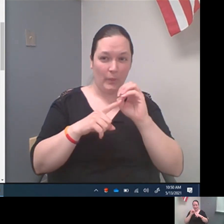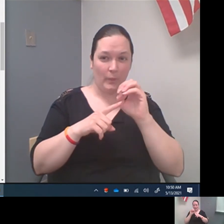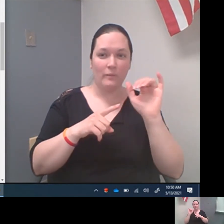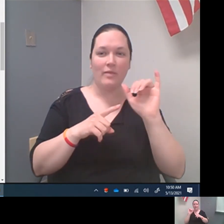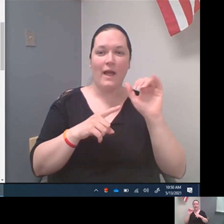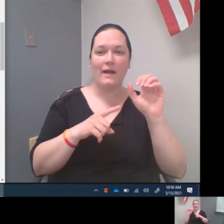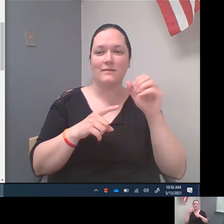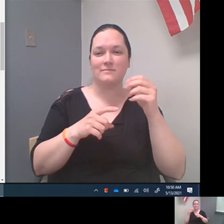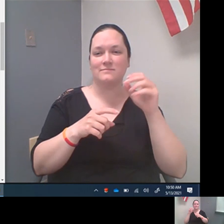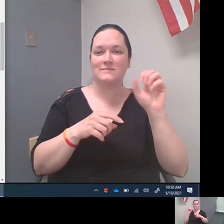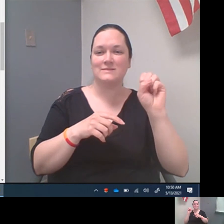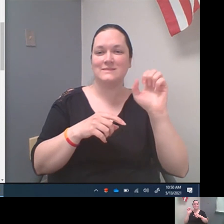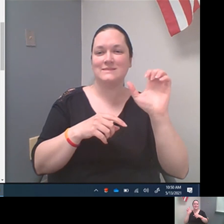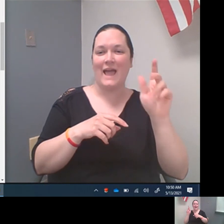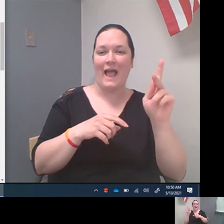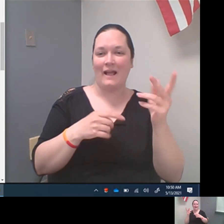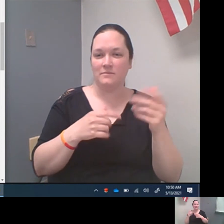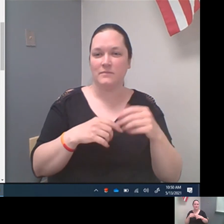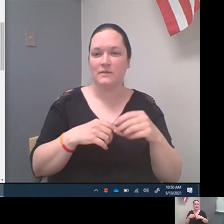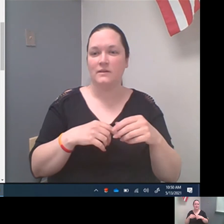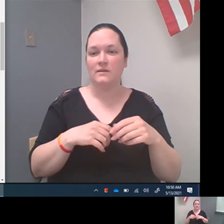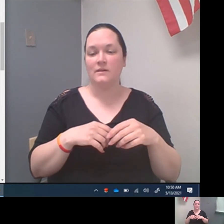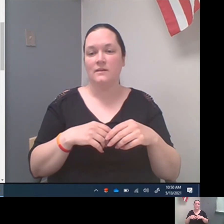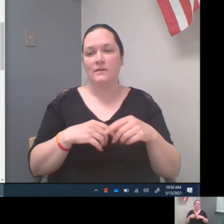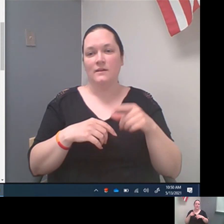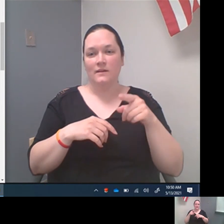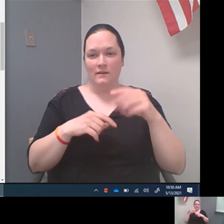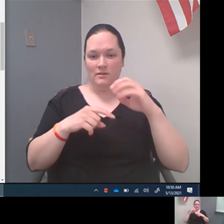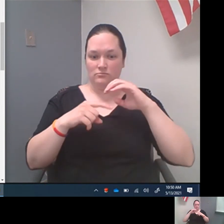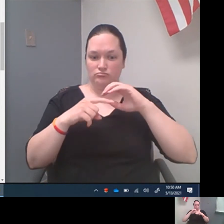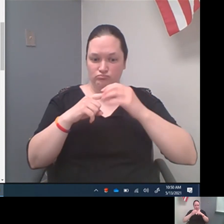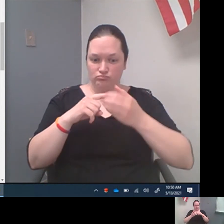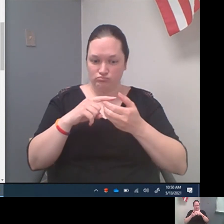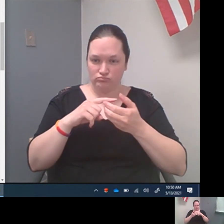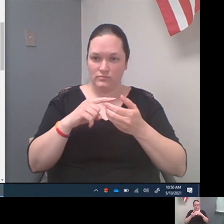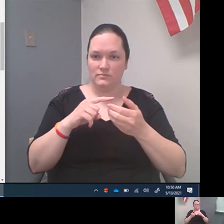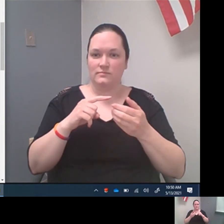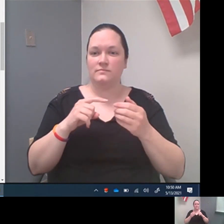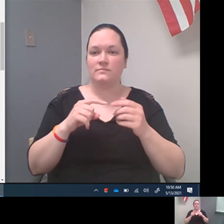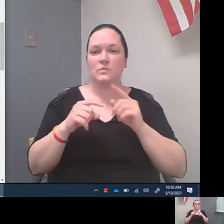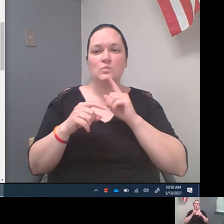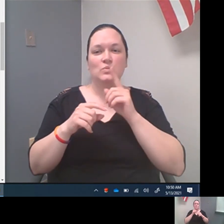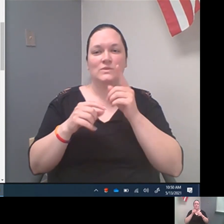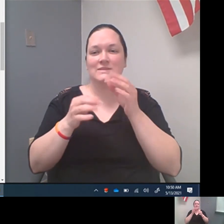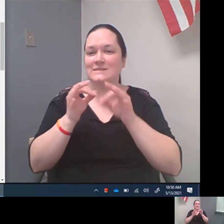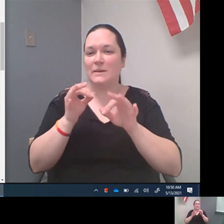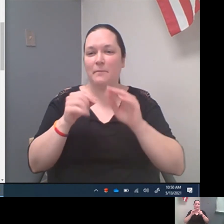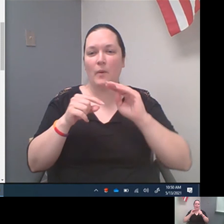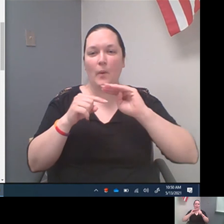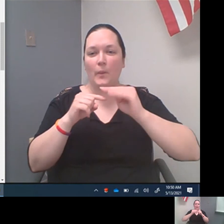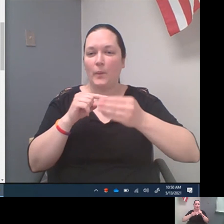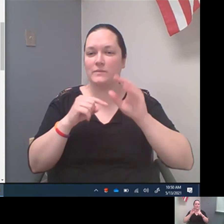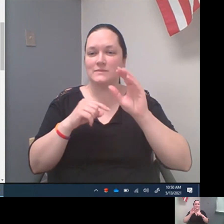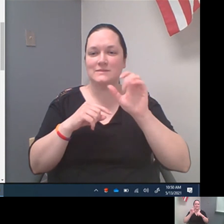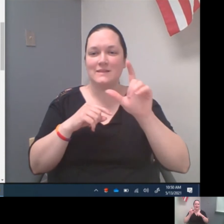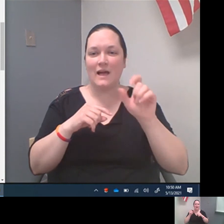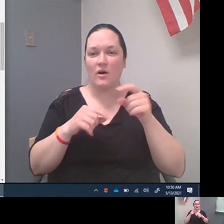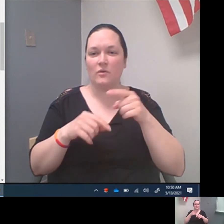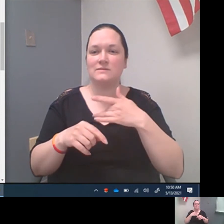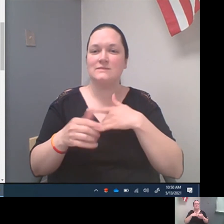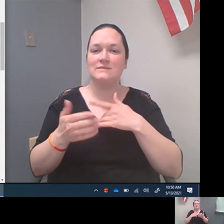called alveoli. They're covered in a single layer of cells called simple squamous cells, and they have a tendency to just